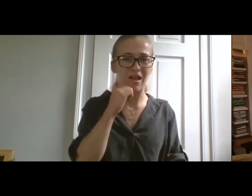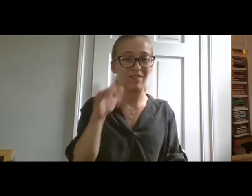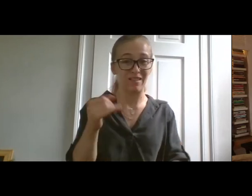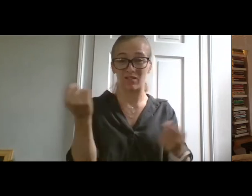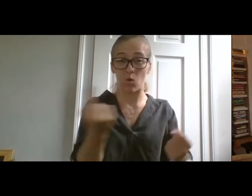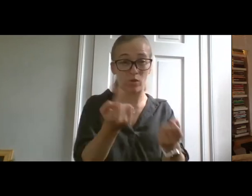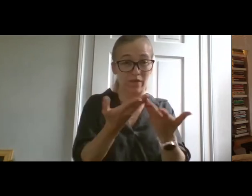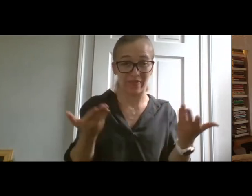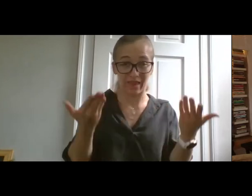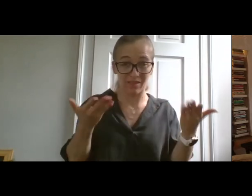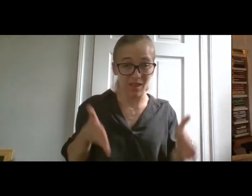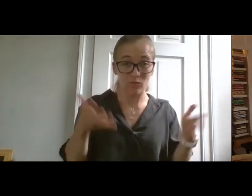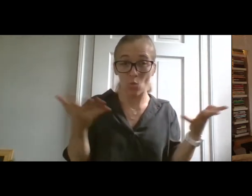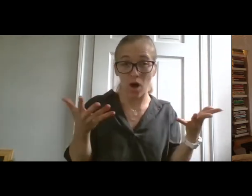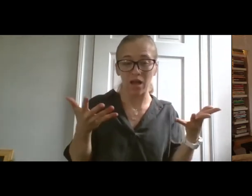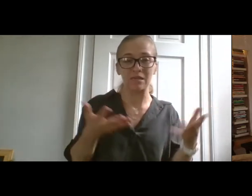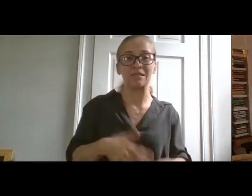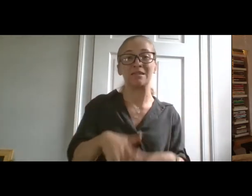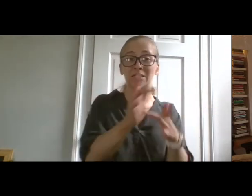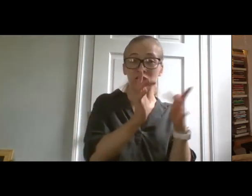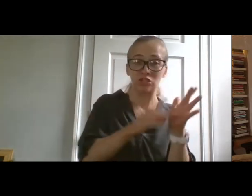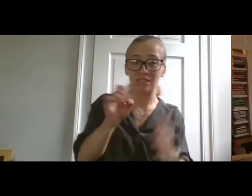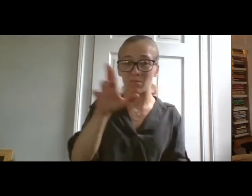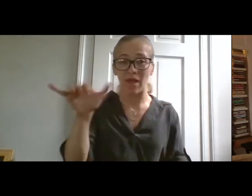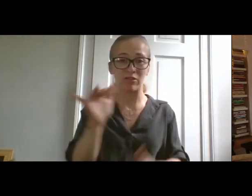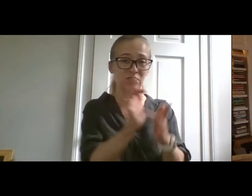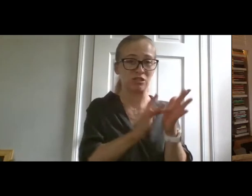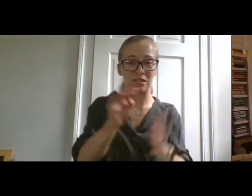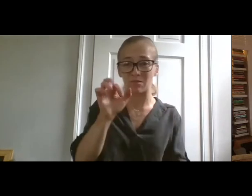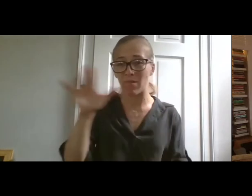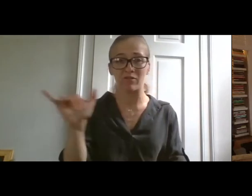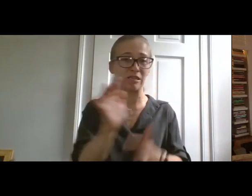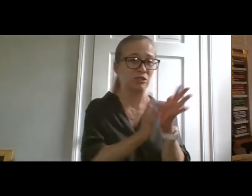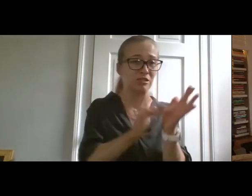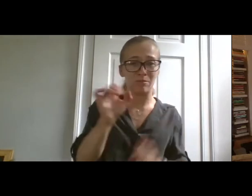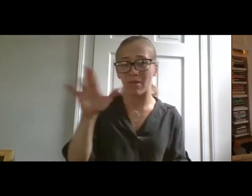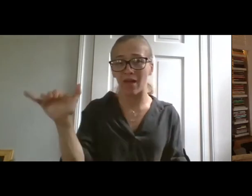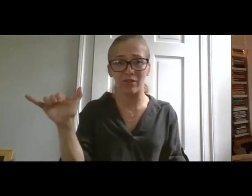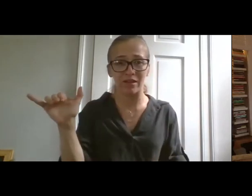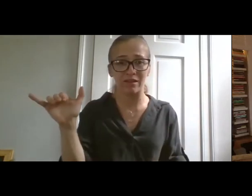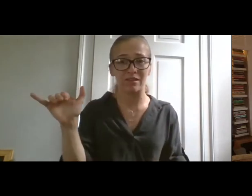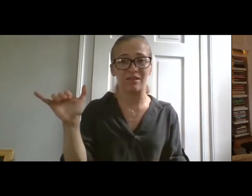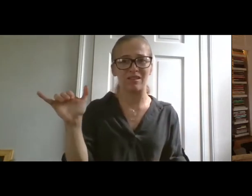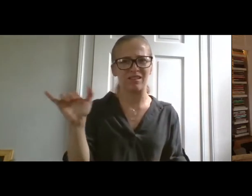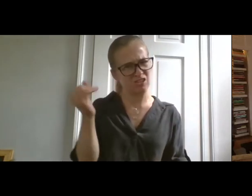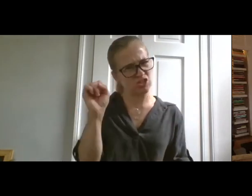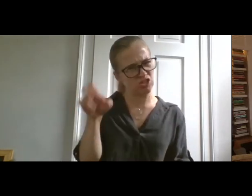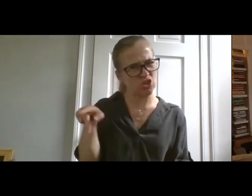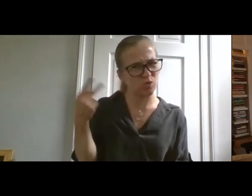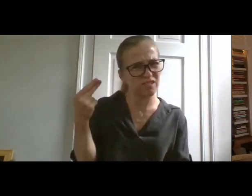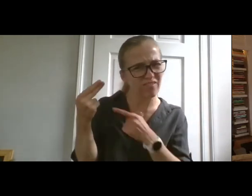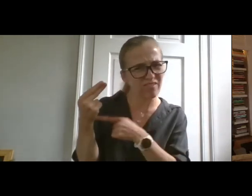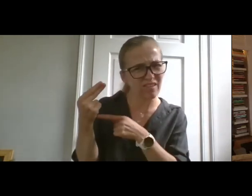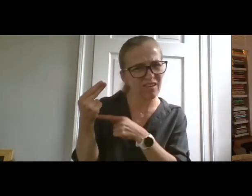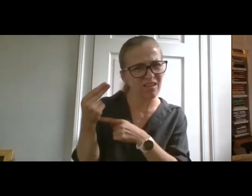prayer. Jesus, Mary, Jesus, Mary, Jesus, Mary, Jesus, Mary, Jesus. Joseph, the name